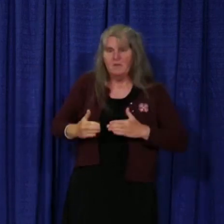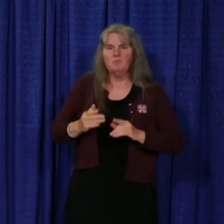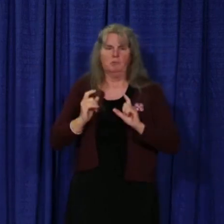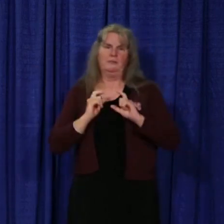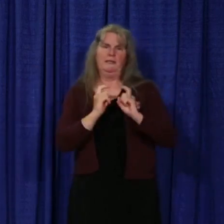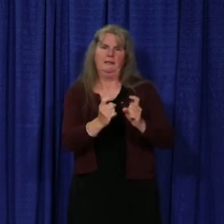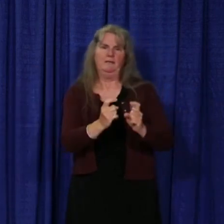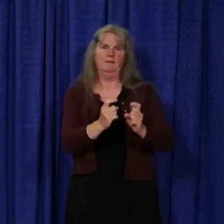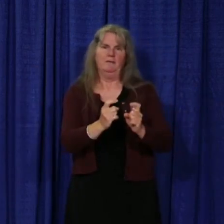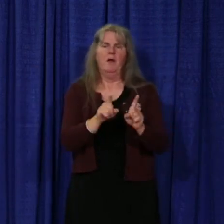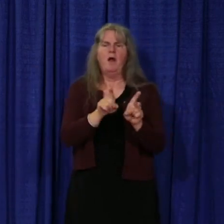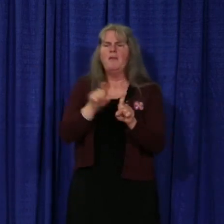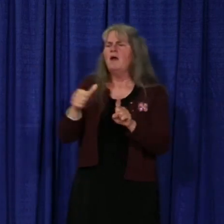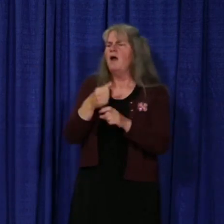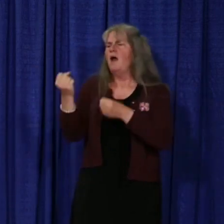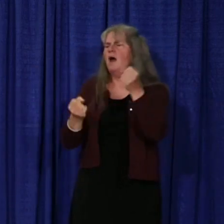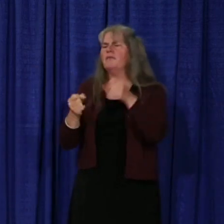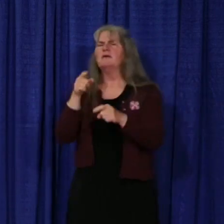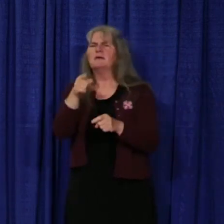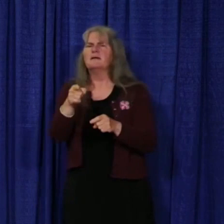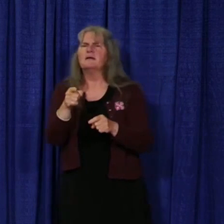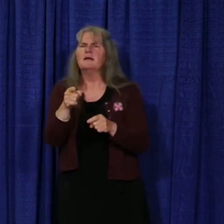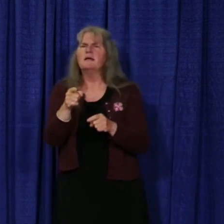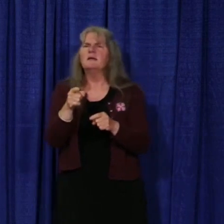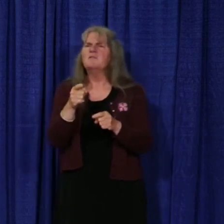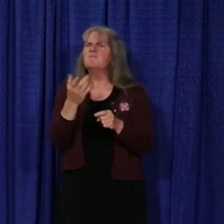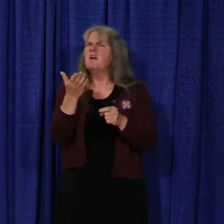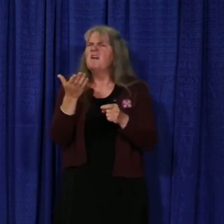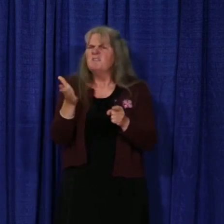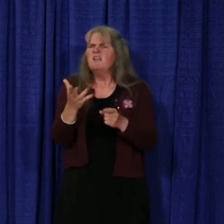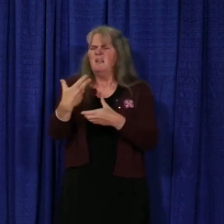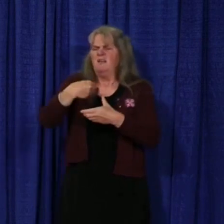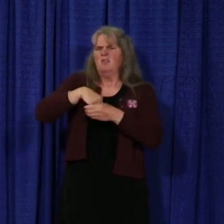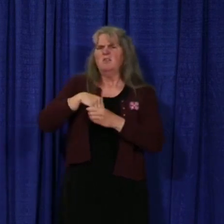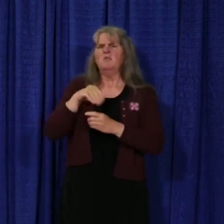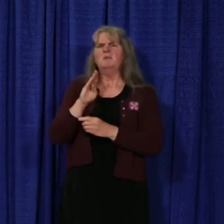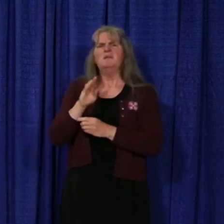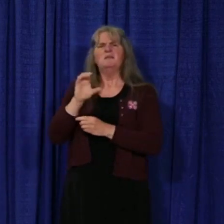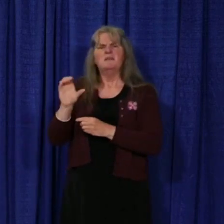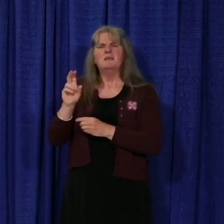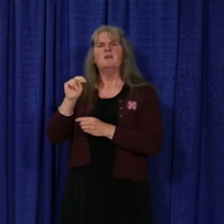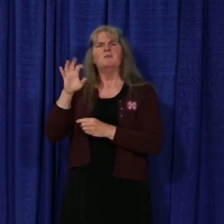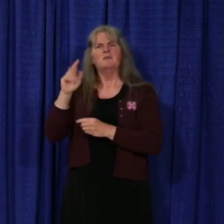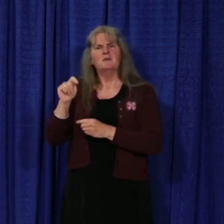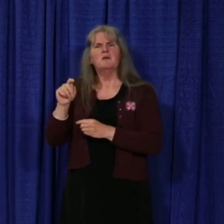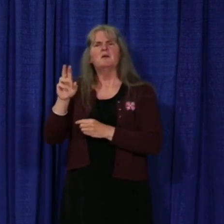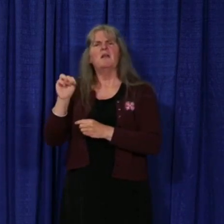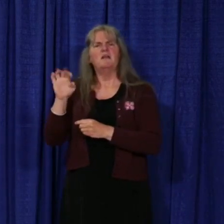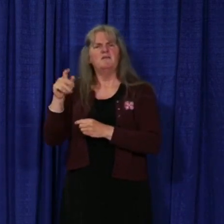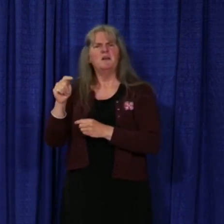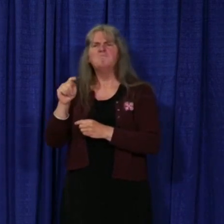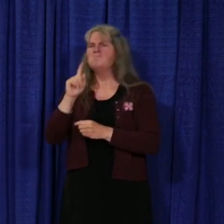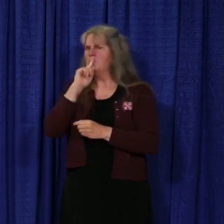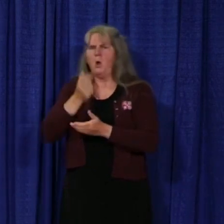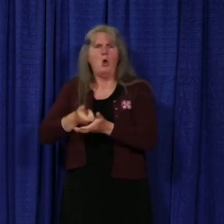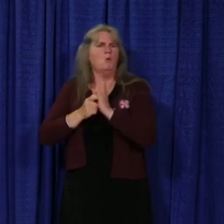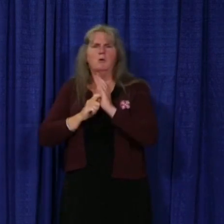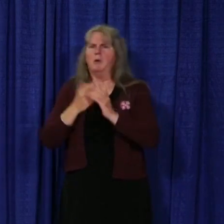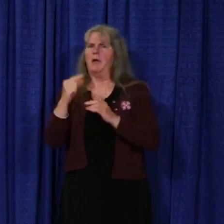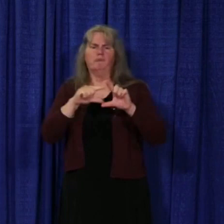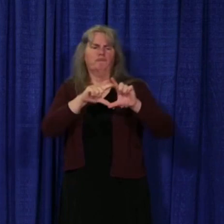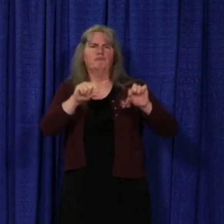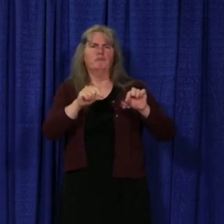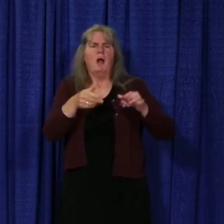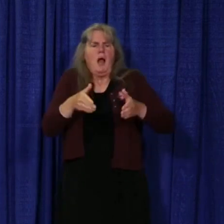be issued to vehicles from jurisdictions that are already part of the mobility bubble. That includes British Columbia, Nunavut, Northwest